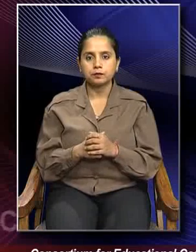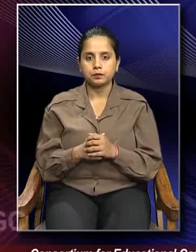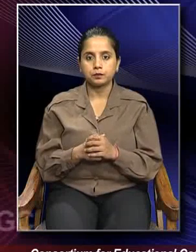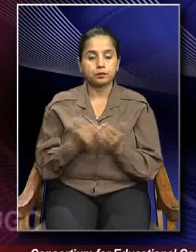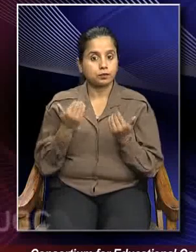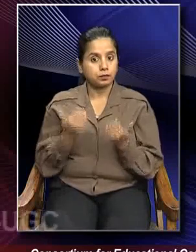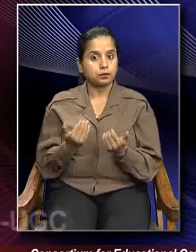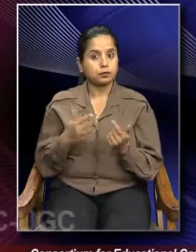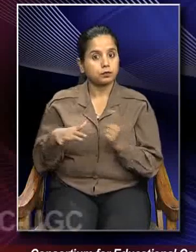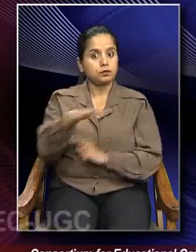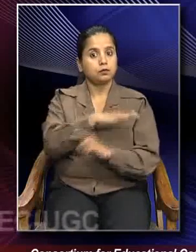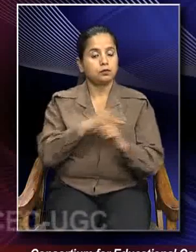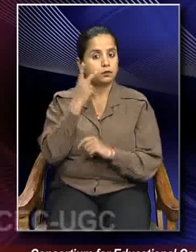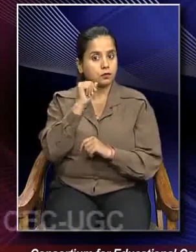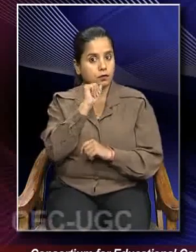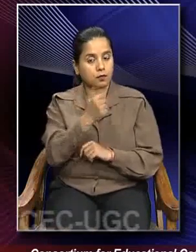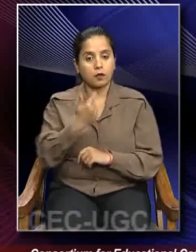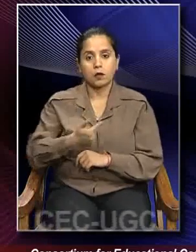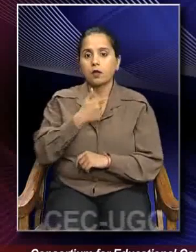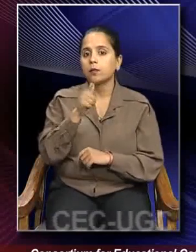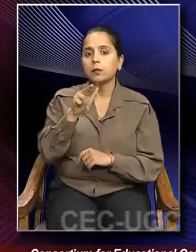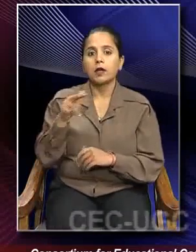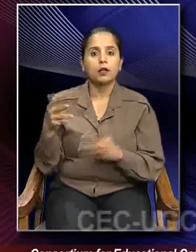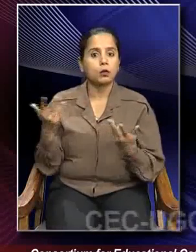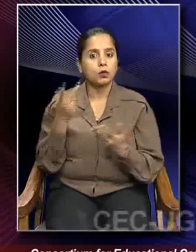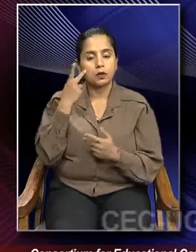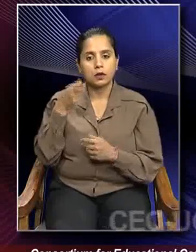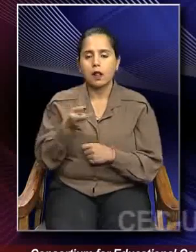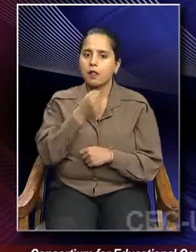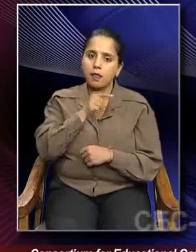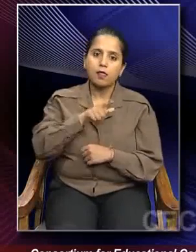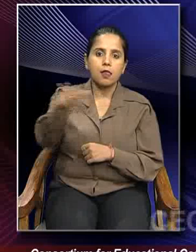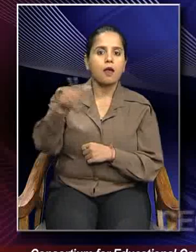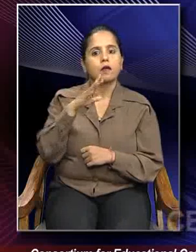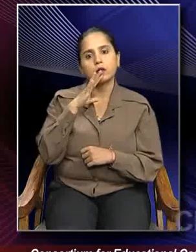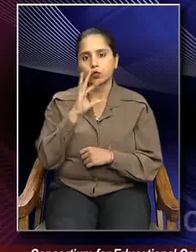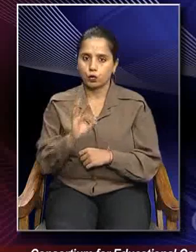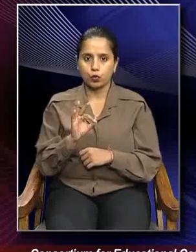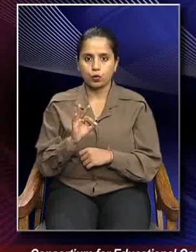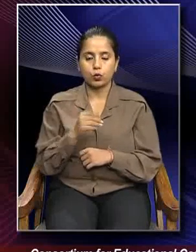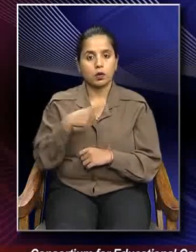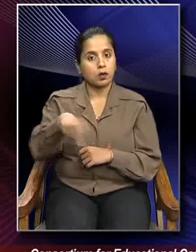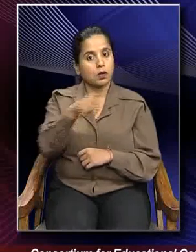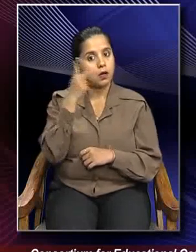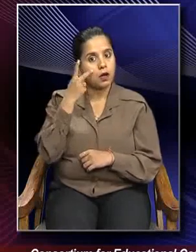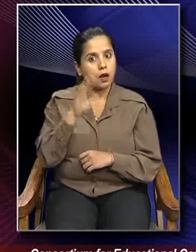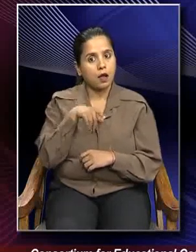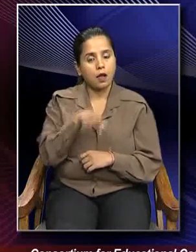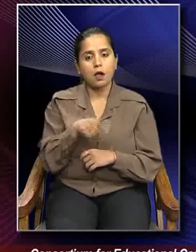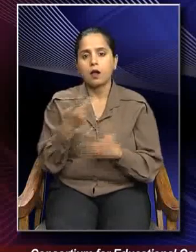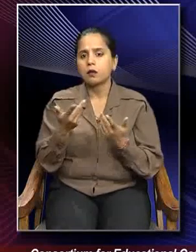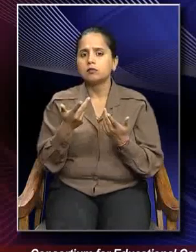Now the characteristic of the self is that it is eternal, it is an